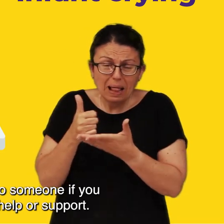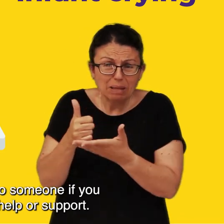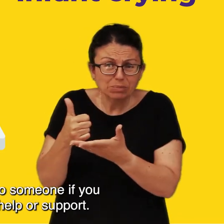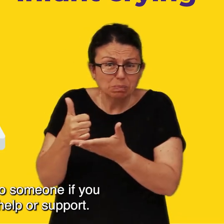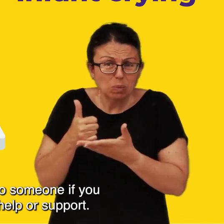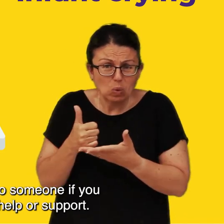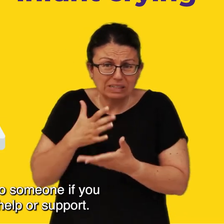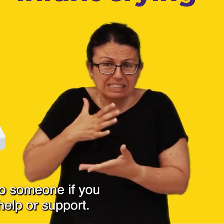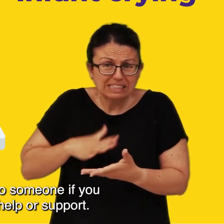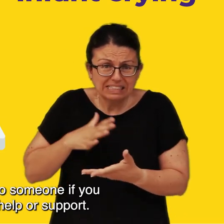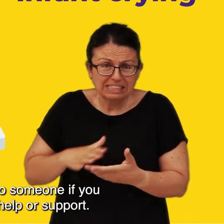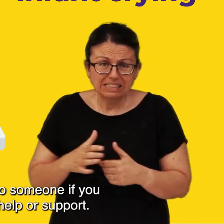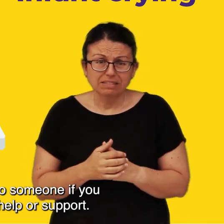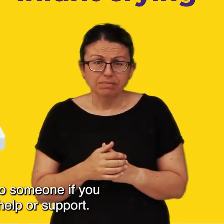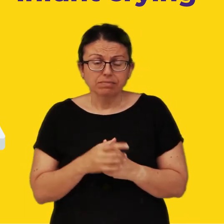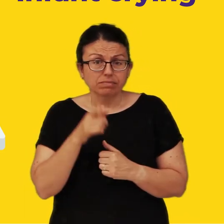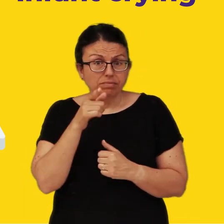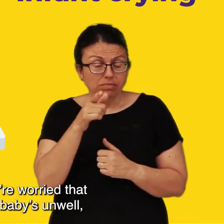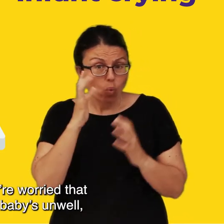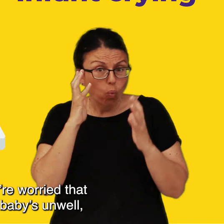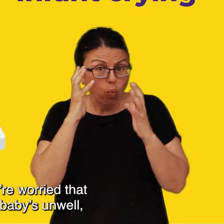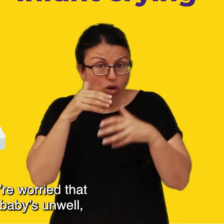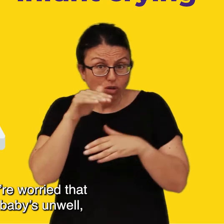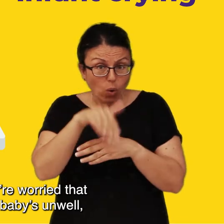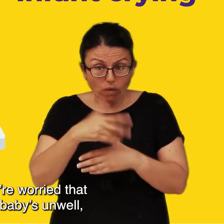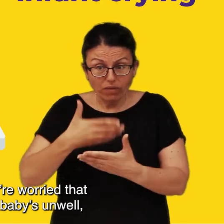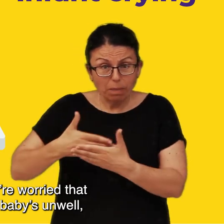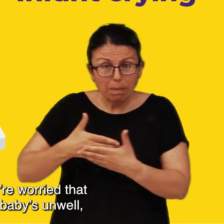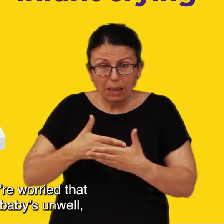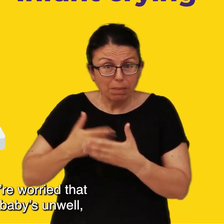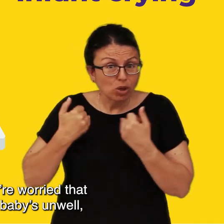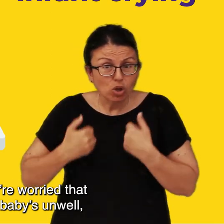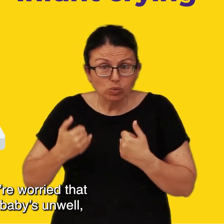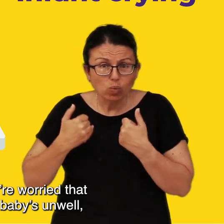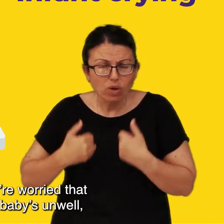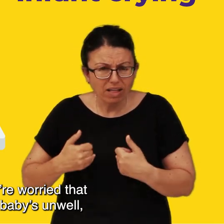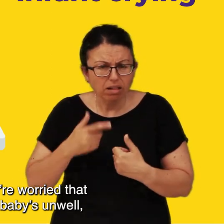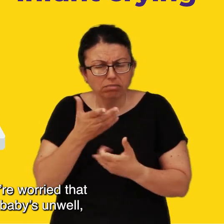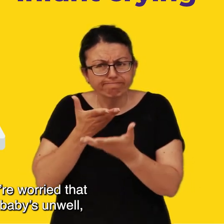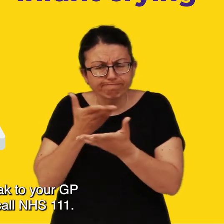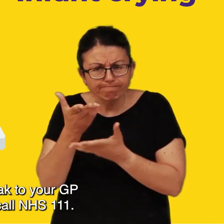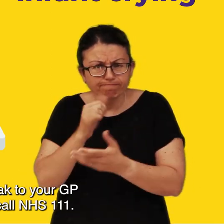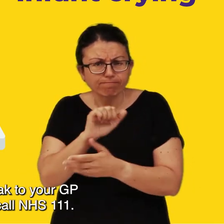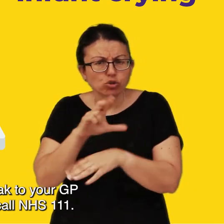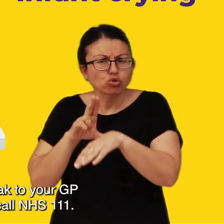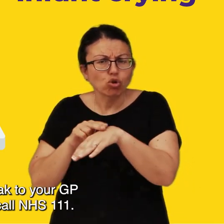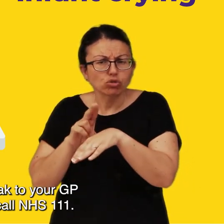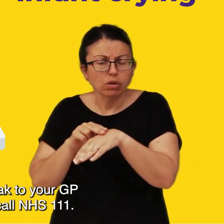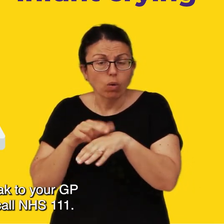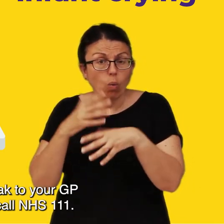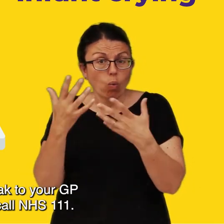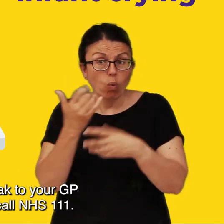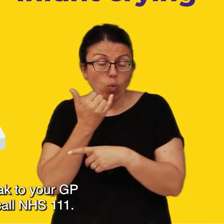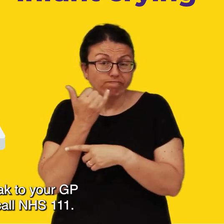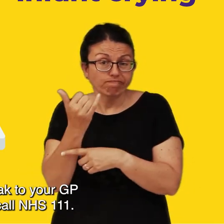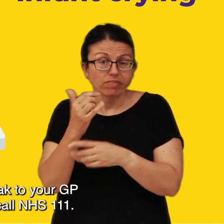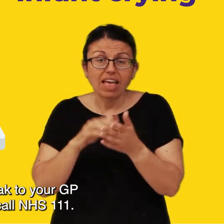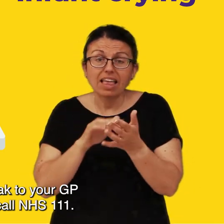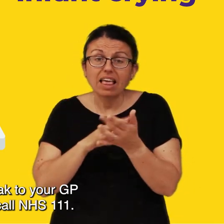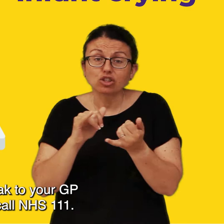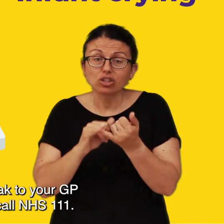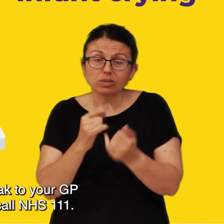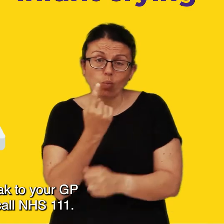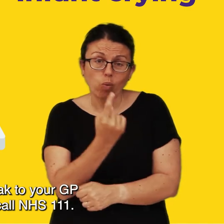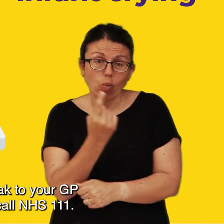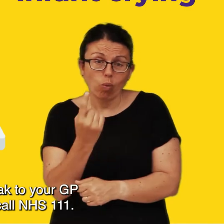need help or support. If you're worried that your baby is unwell, speak to your GP or call NHS